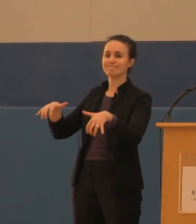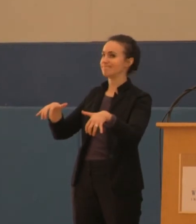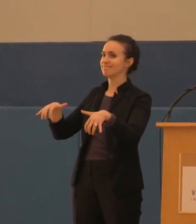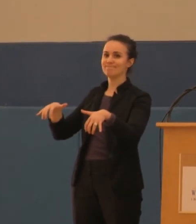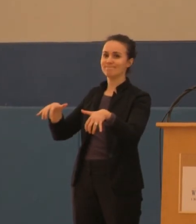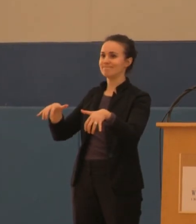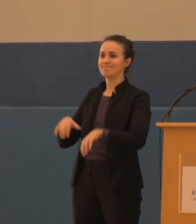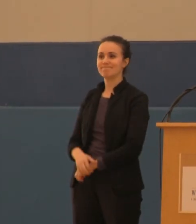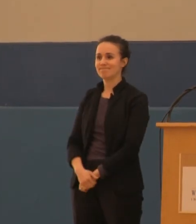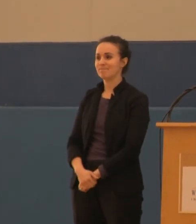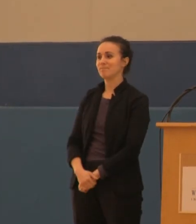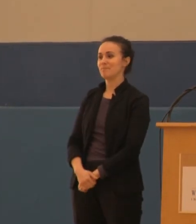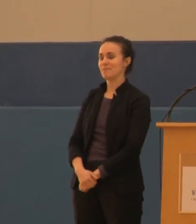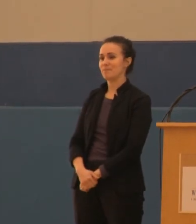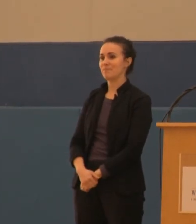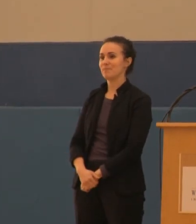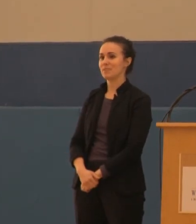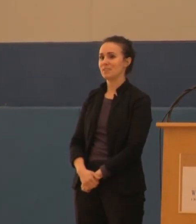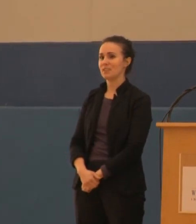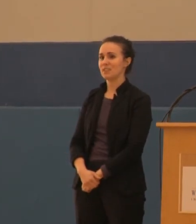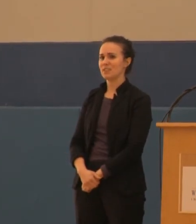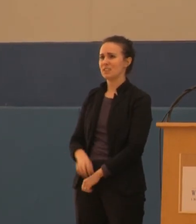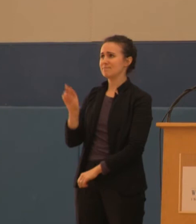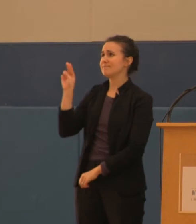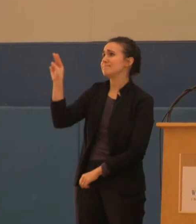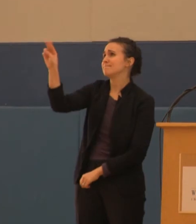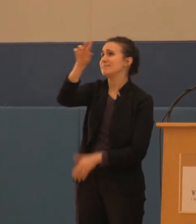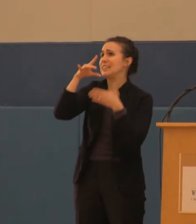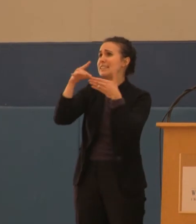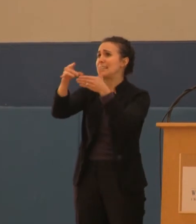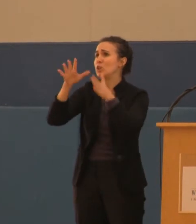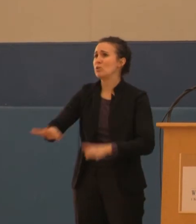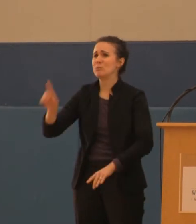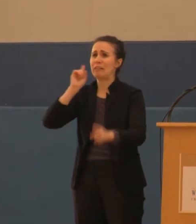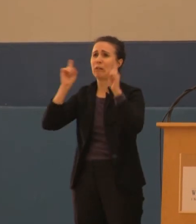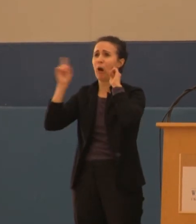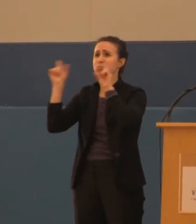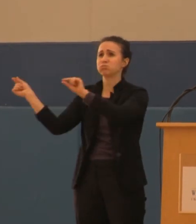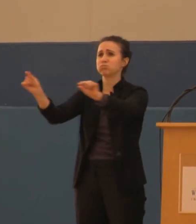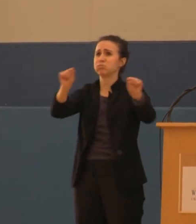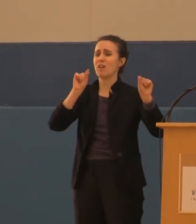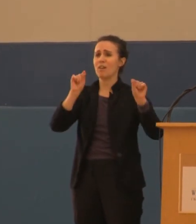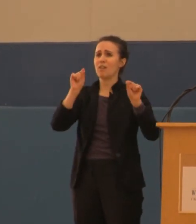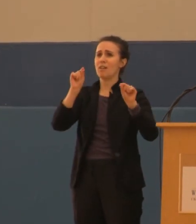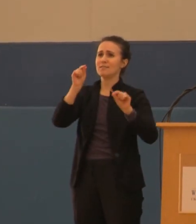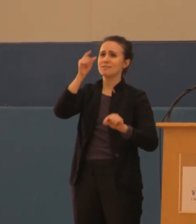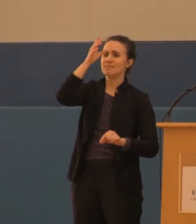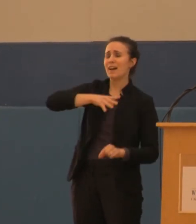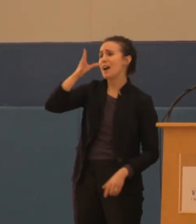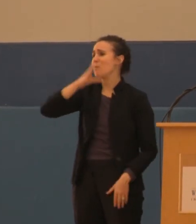today. We see these leaders. We hear them. They are men. They are